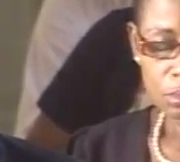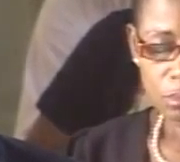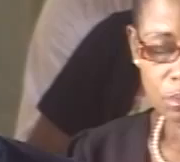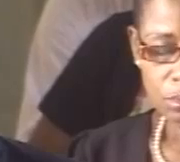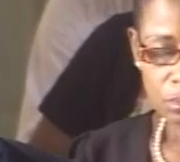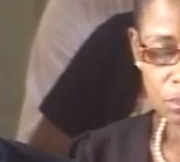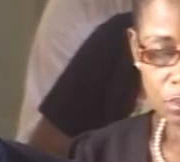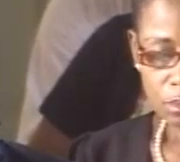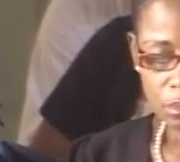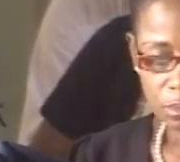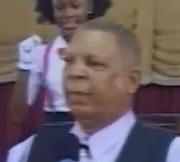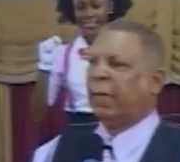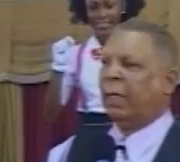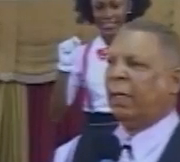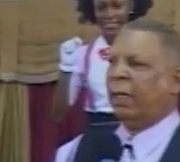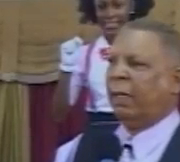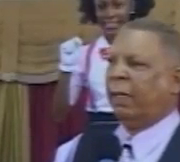Napoleon says,